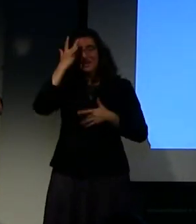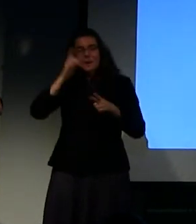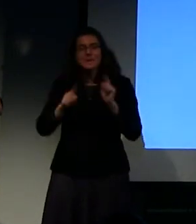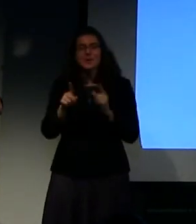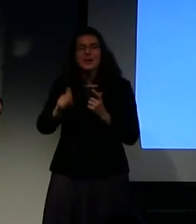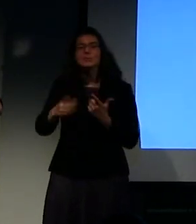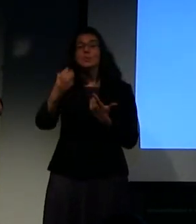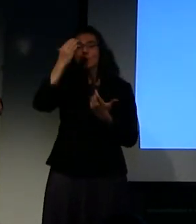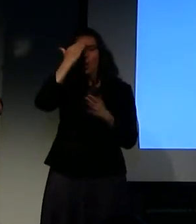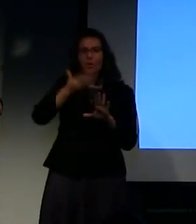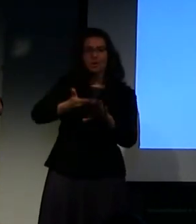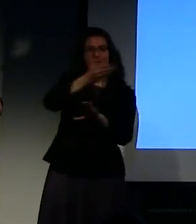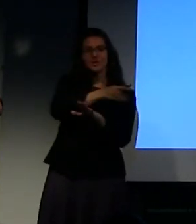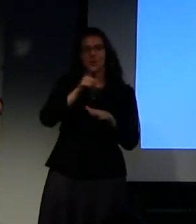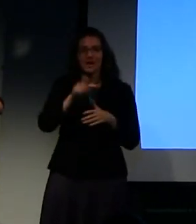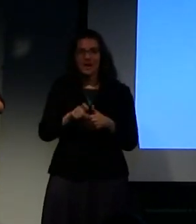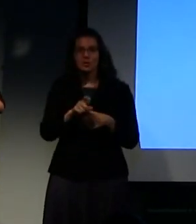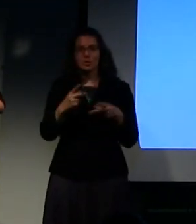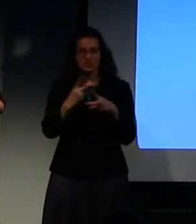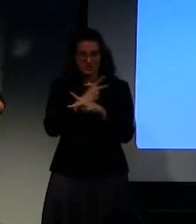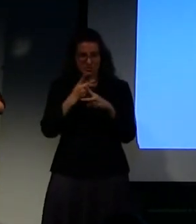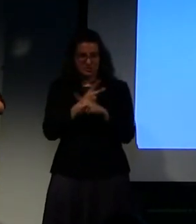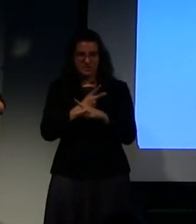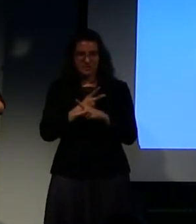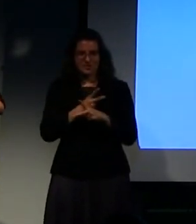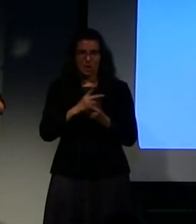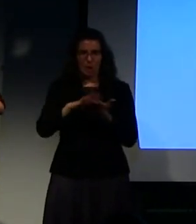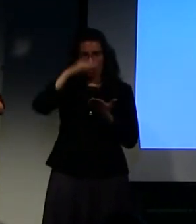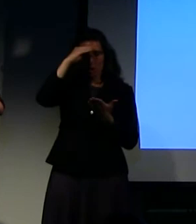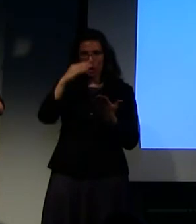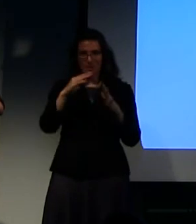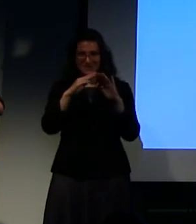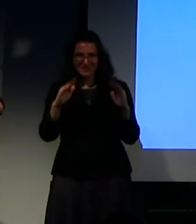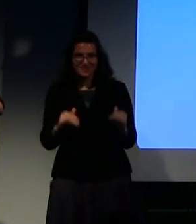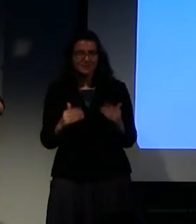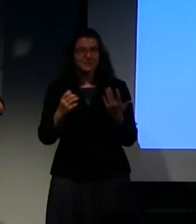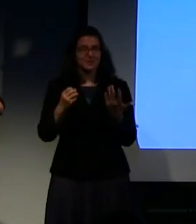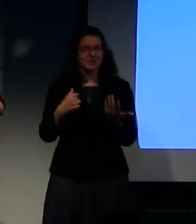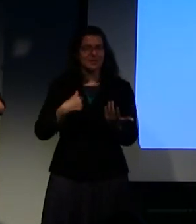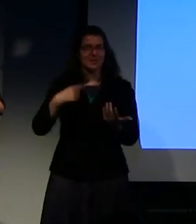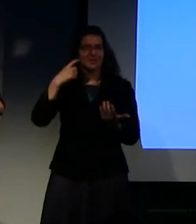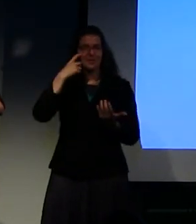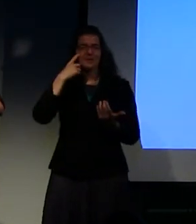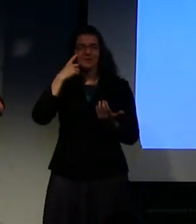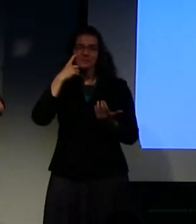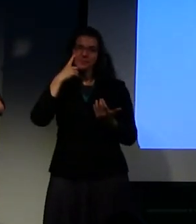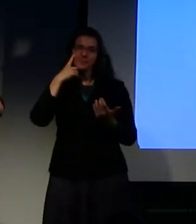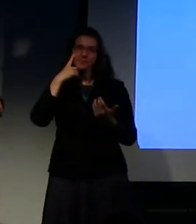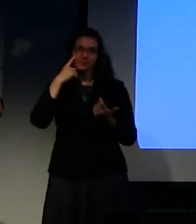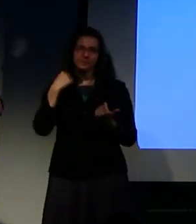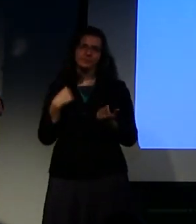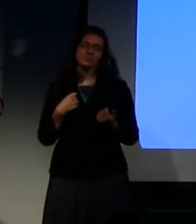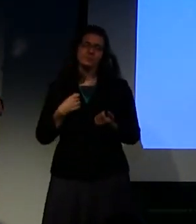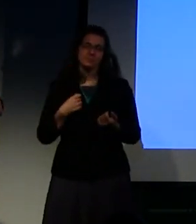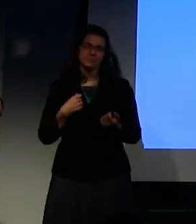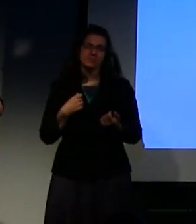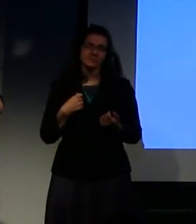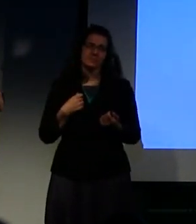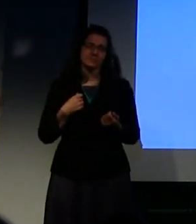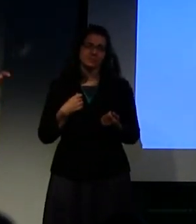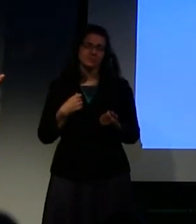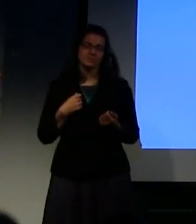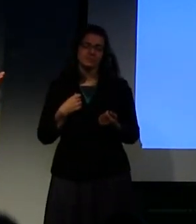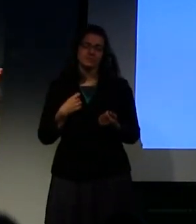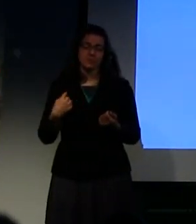to find ways through this system. So I do think, while we may not all be able